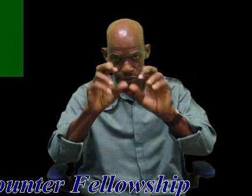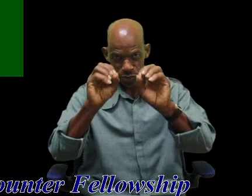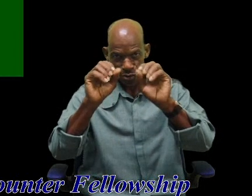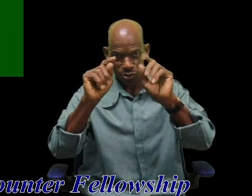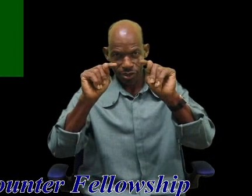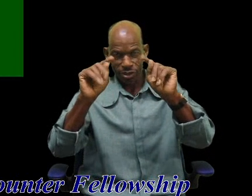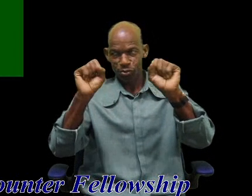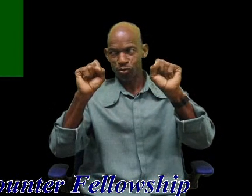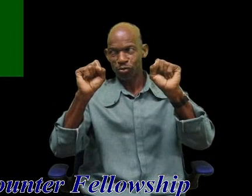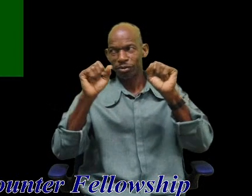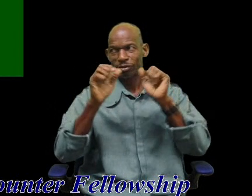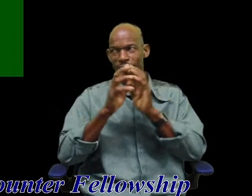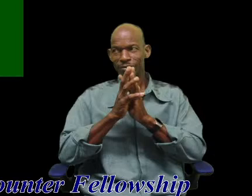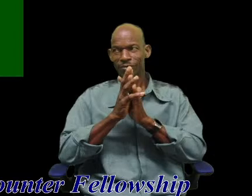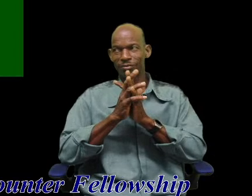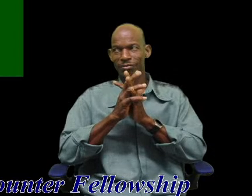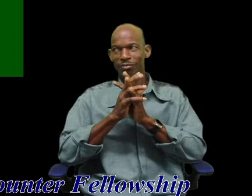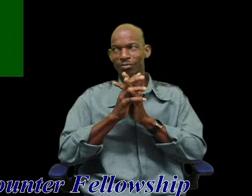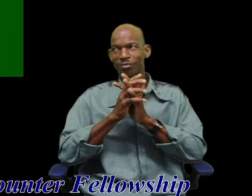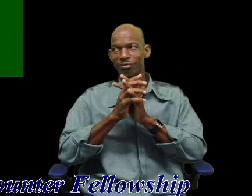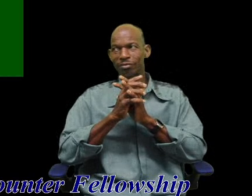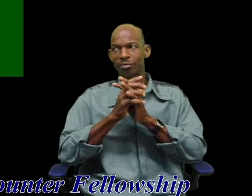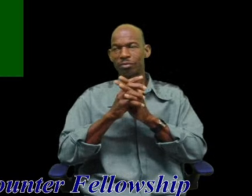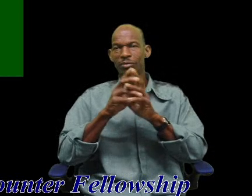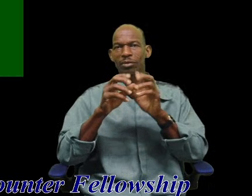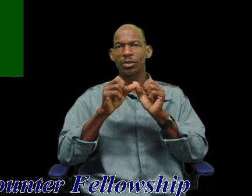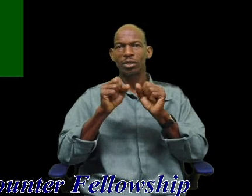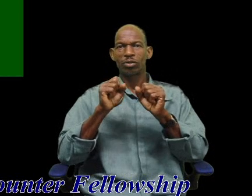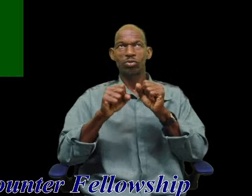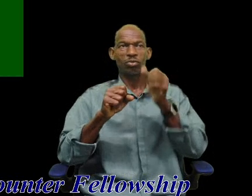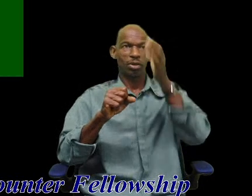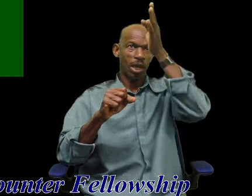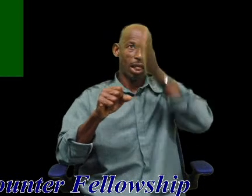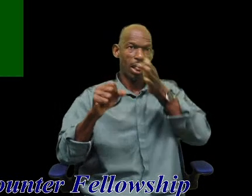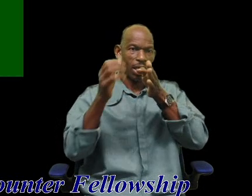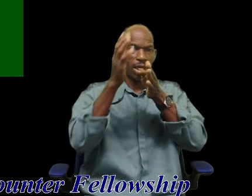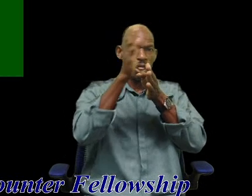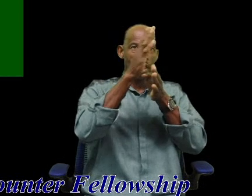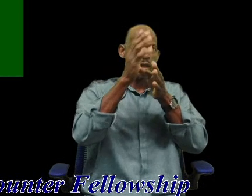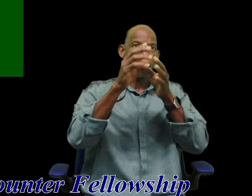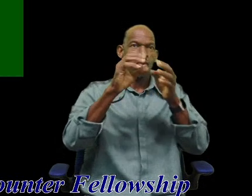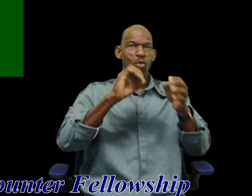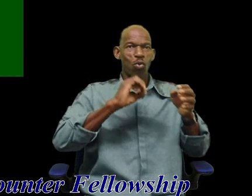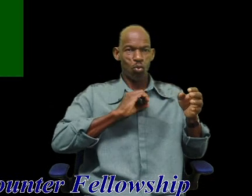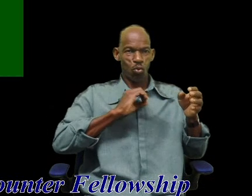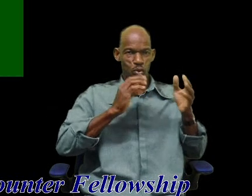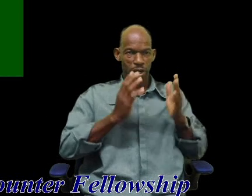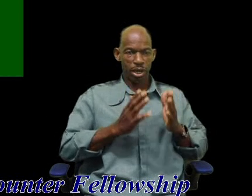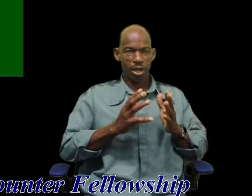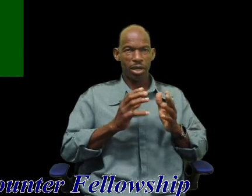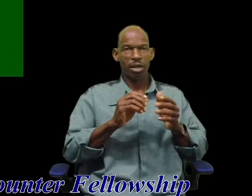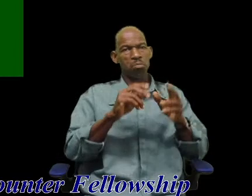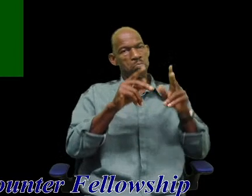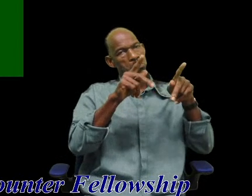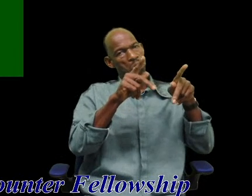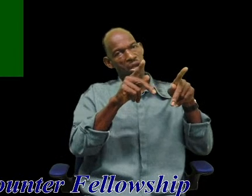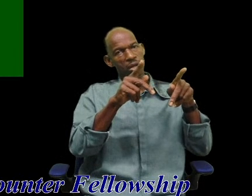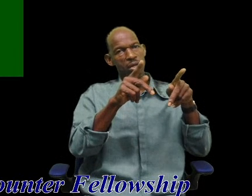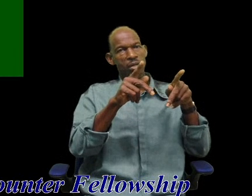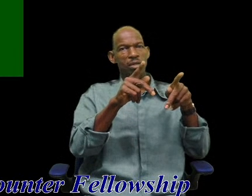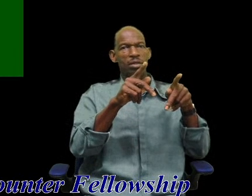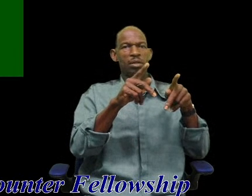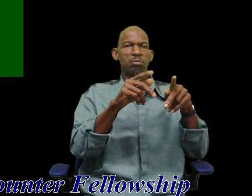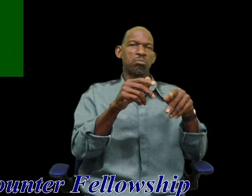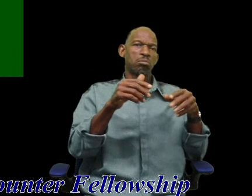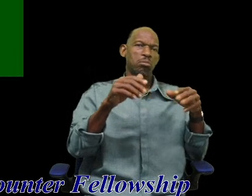So we have the owner, and if you look at the owner, could be a person, it could be an